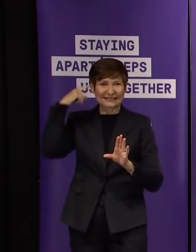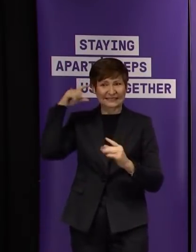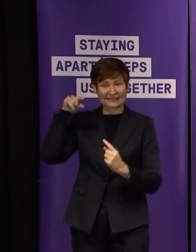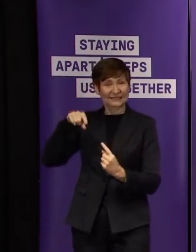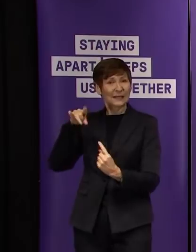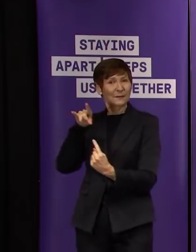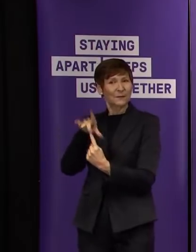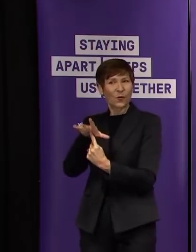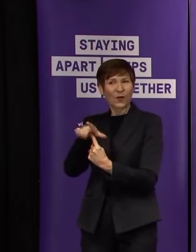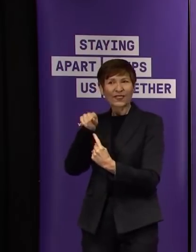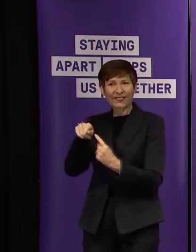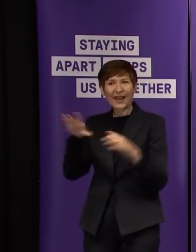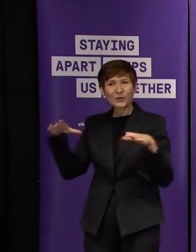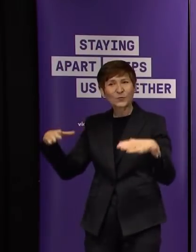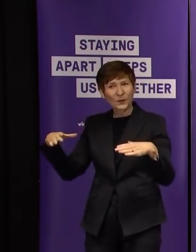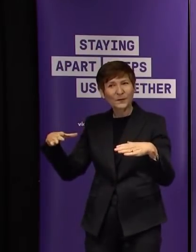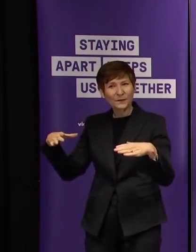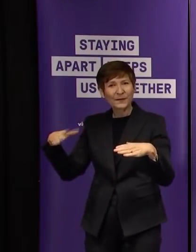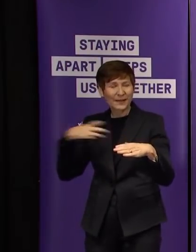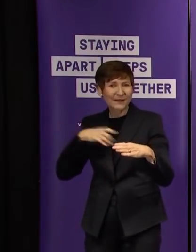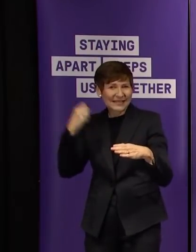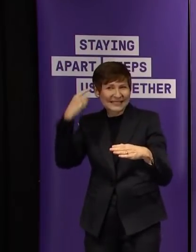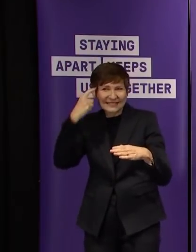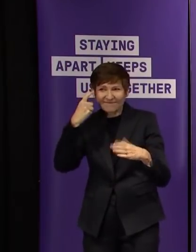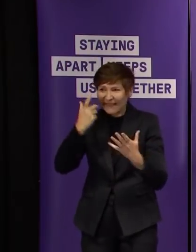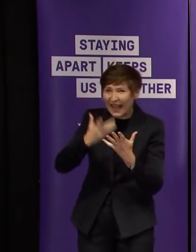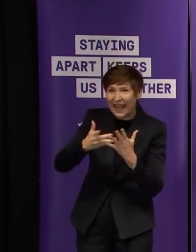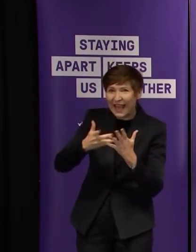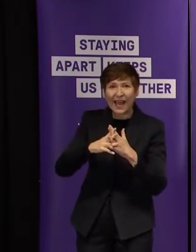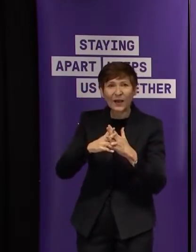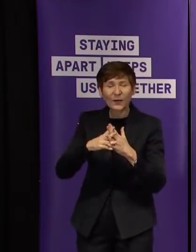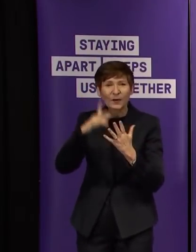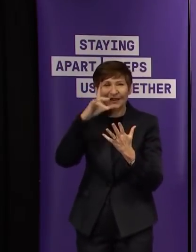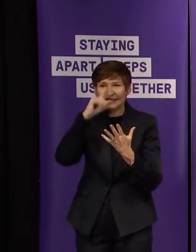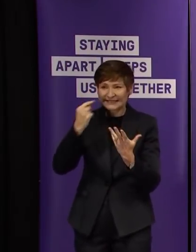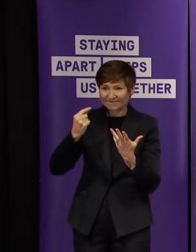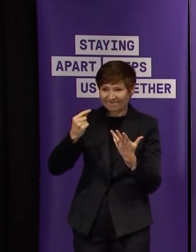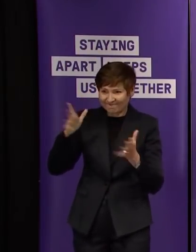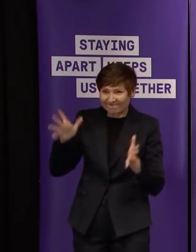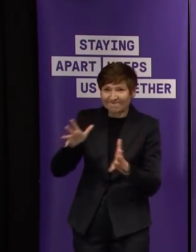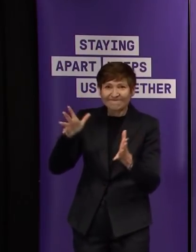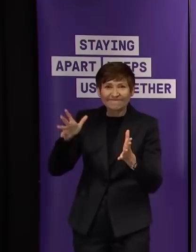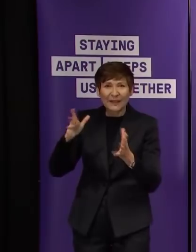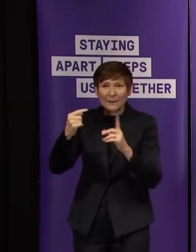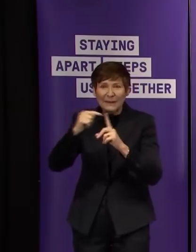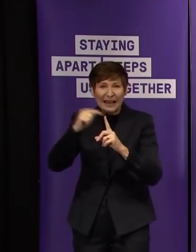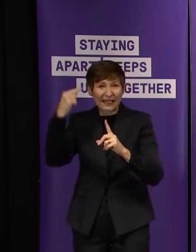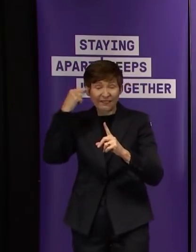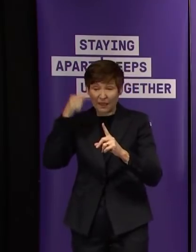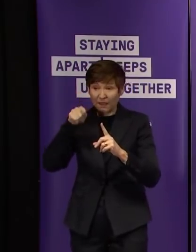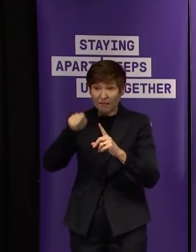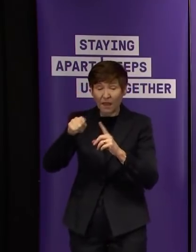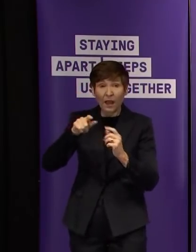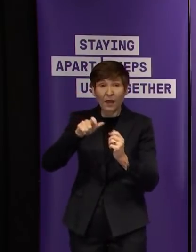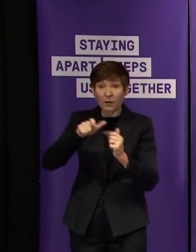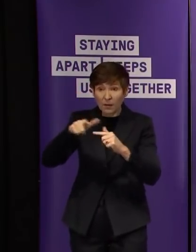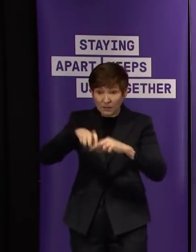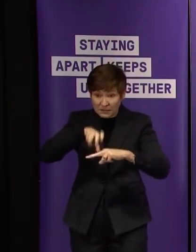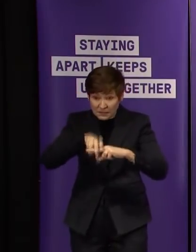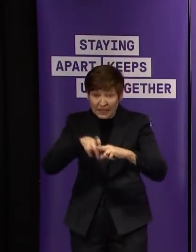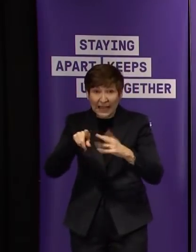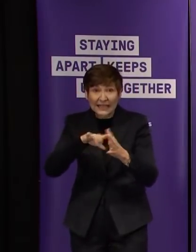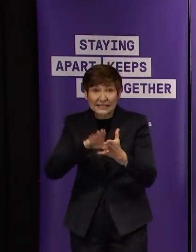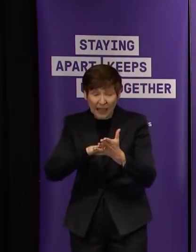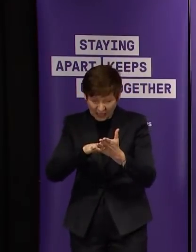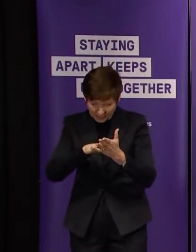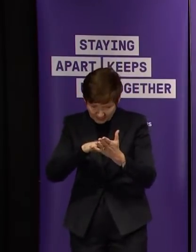is a year of meaning and that their results are a fair reflection of their ability and their performance. So I'm